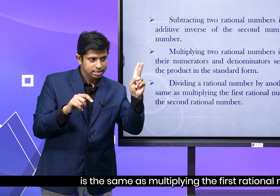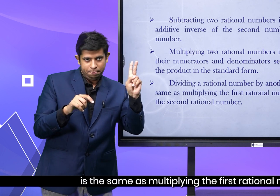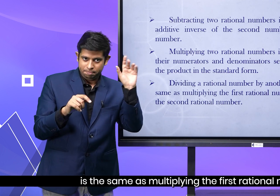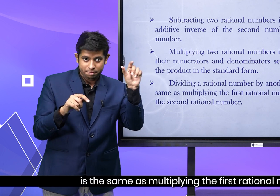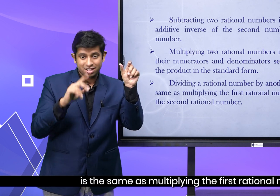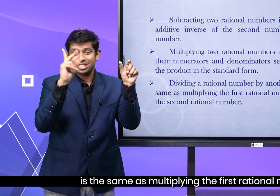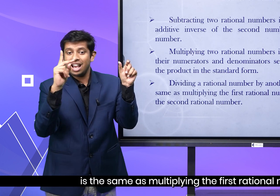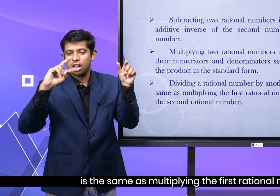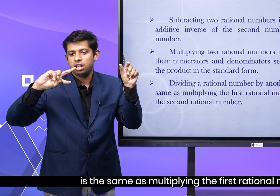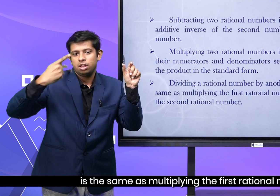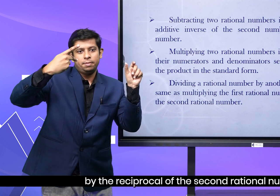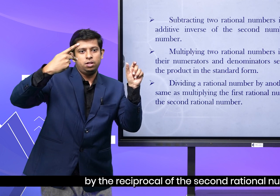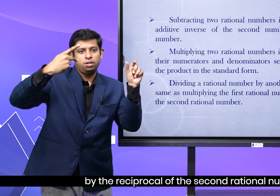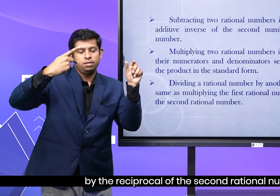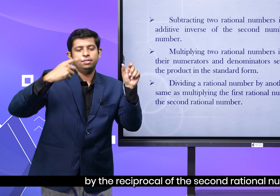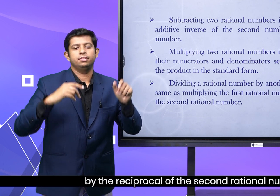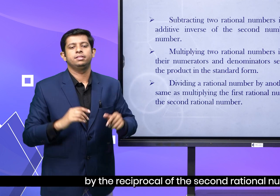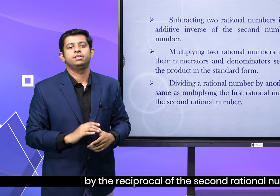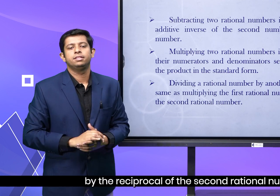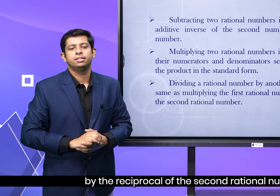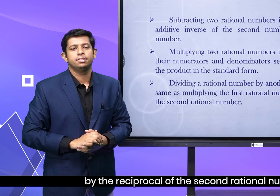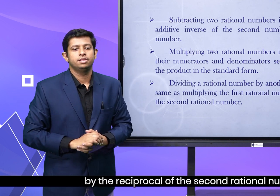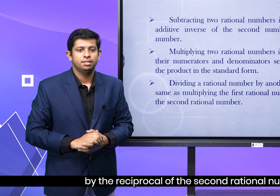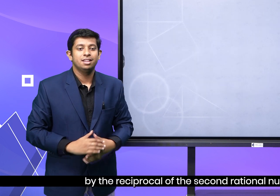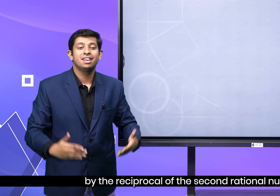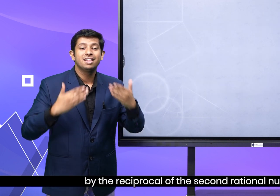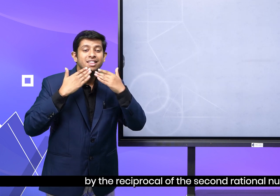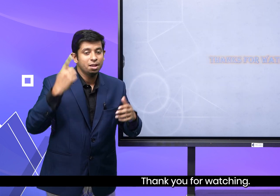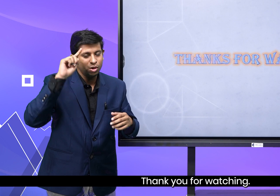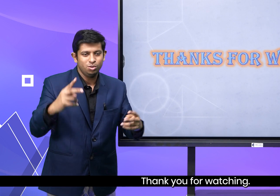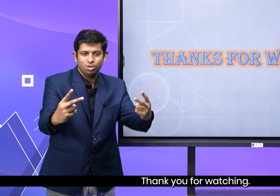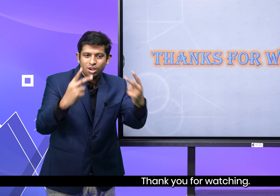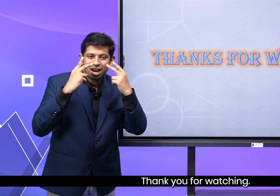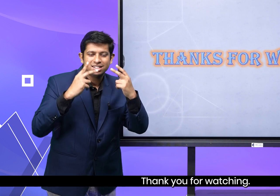multiplying the first rational number by the reciprocal of the second rational number. Thank you for watching.